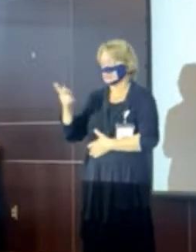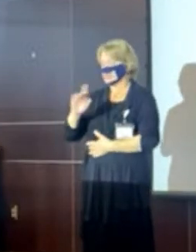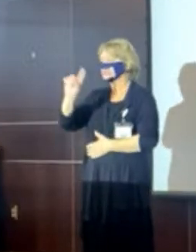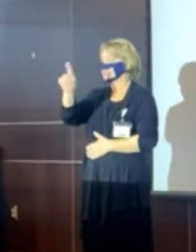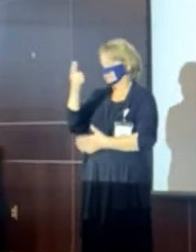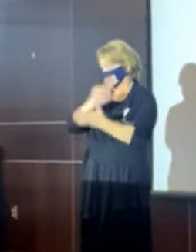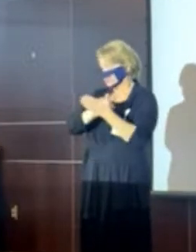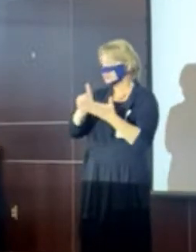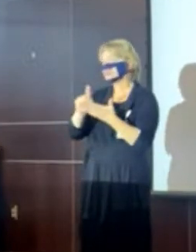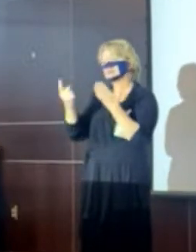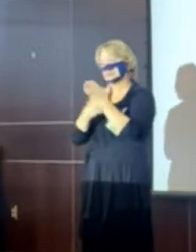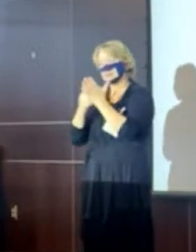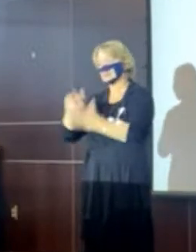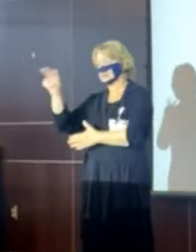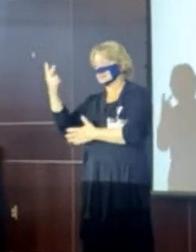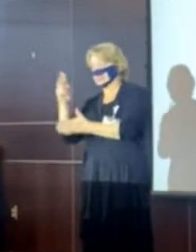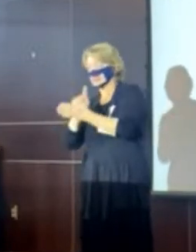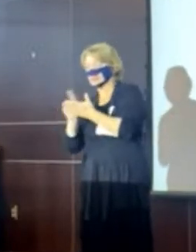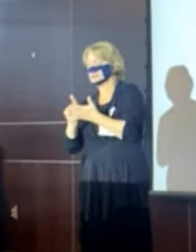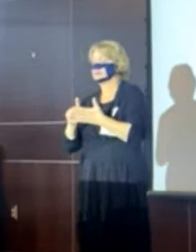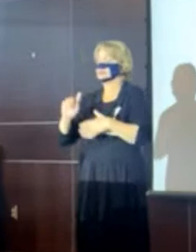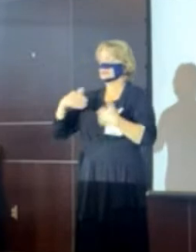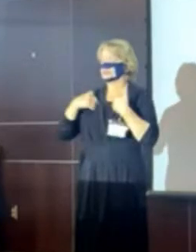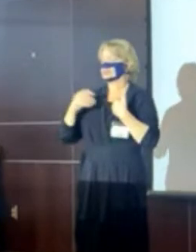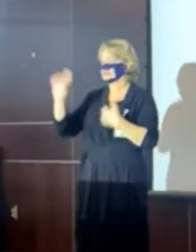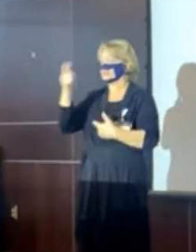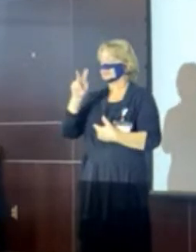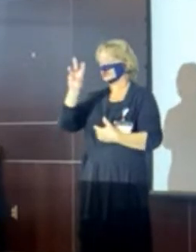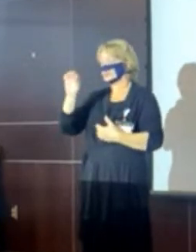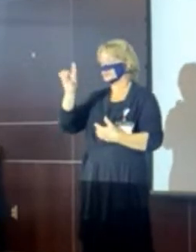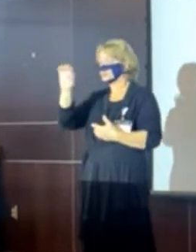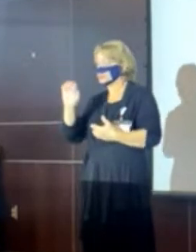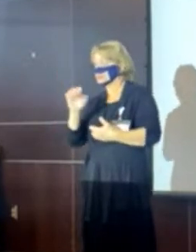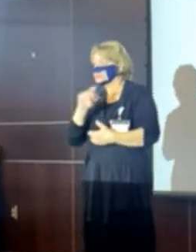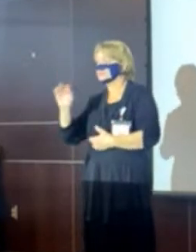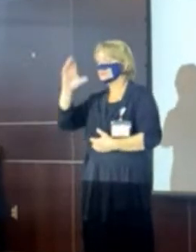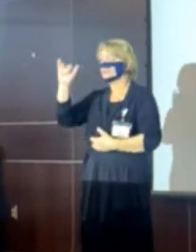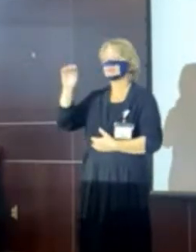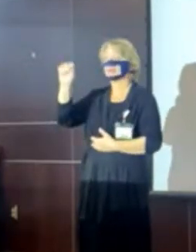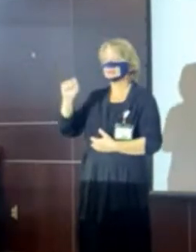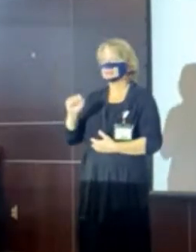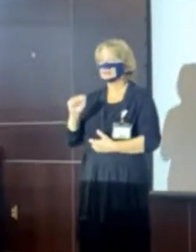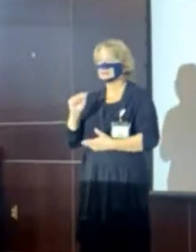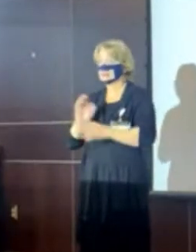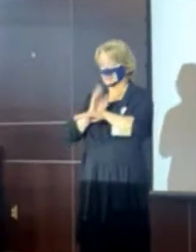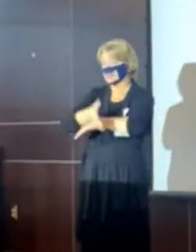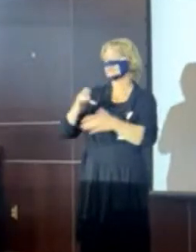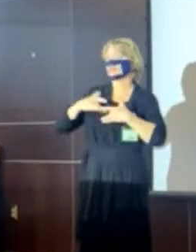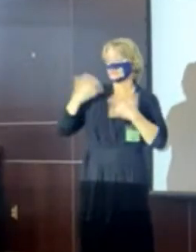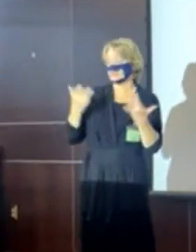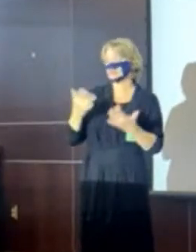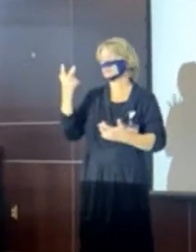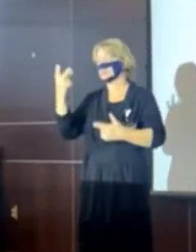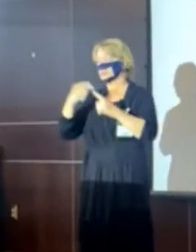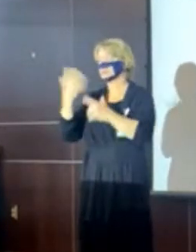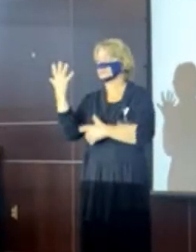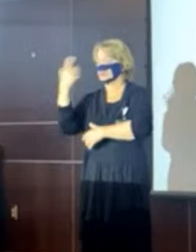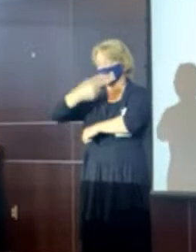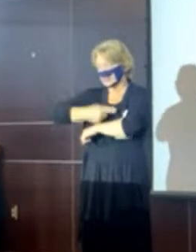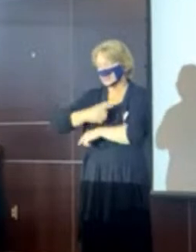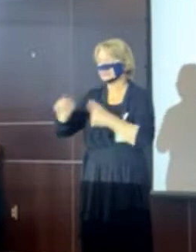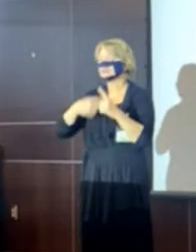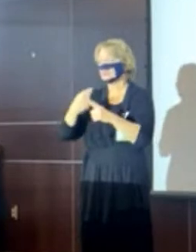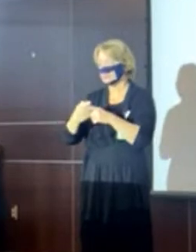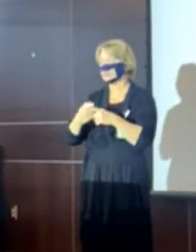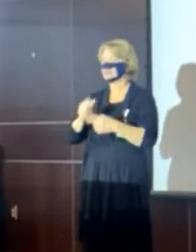second week. So you'll have your first wave of cases anywhere from 3 to 5 days after the actual event. And then it just depends on